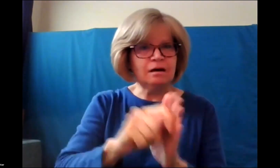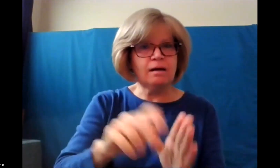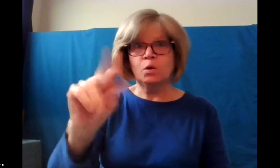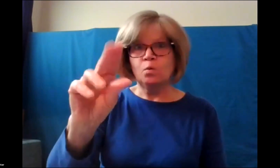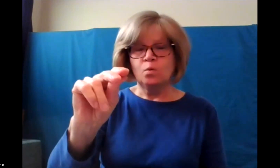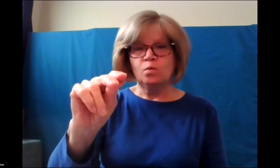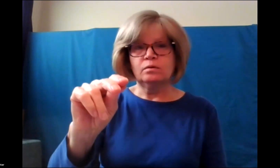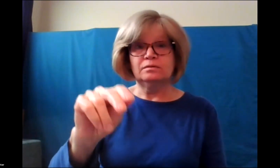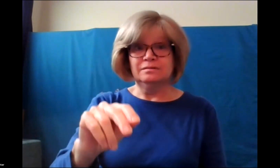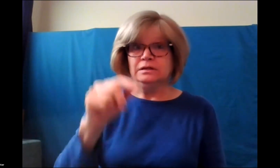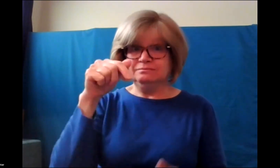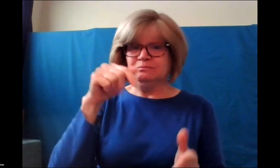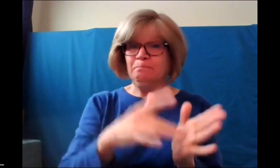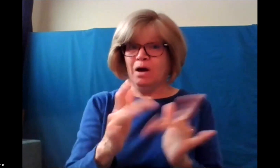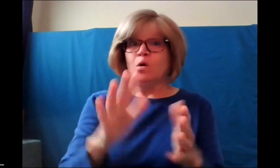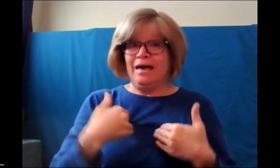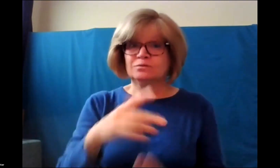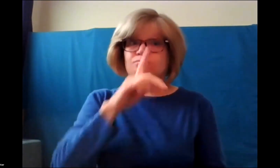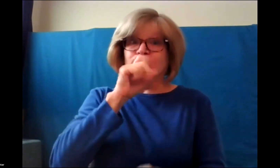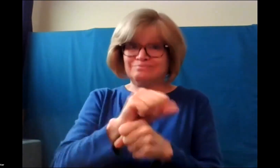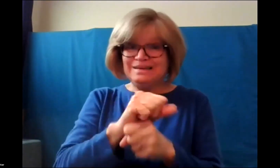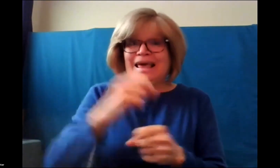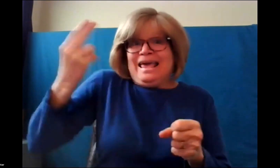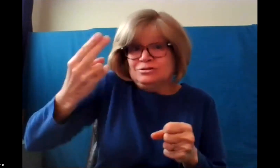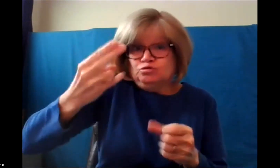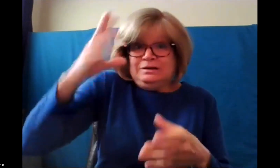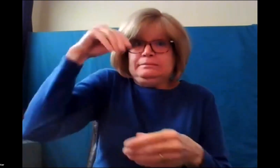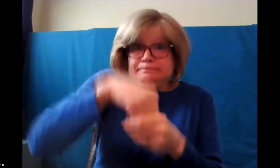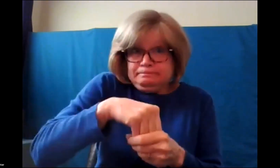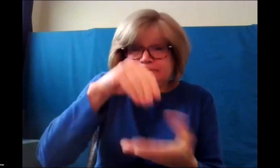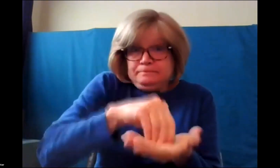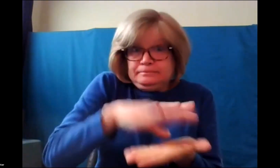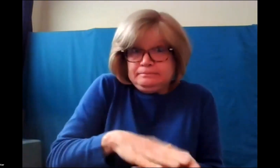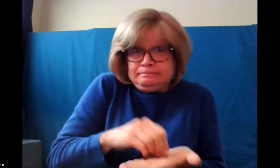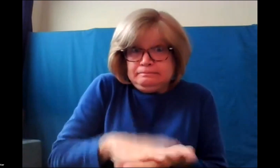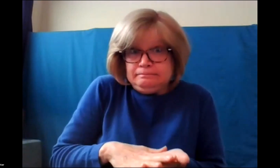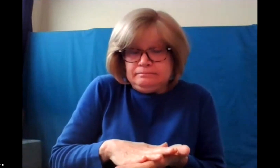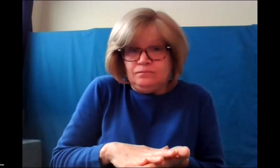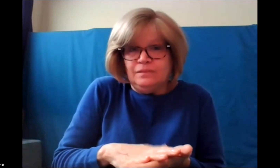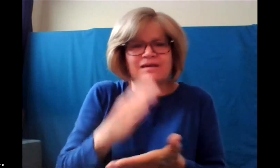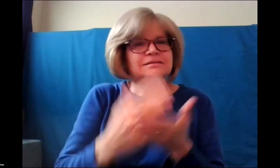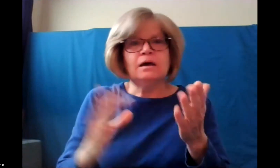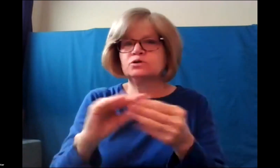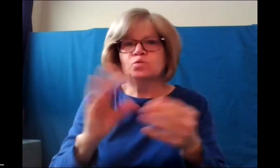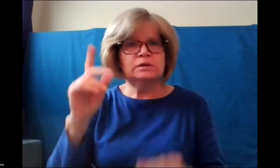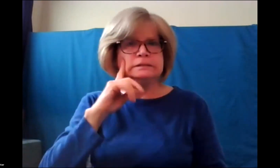genuine history. Now, although some stories sound admittedly unbelievable,